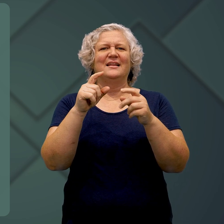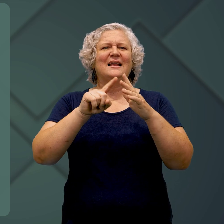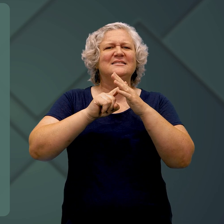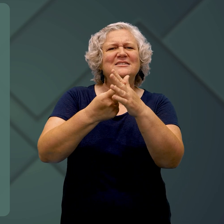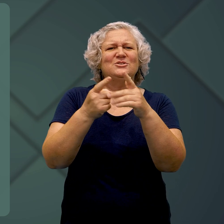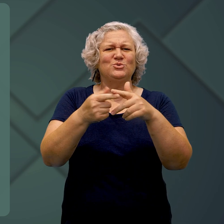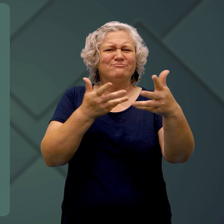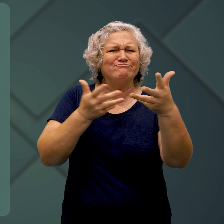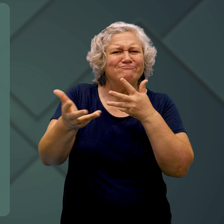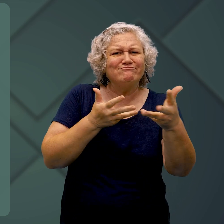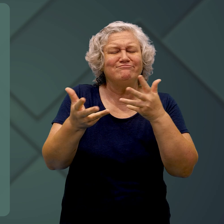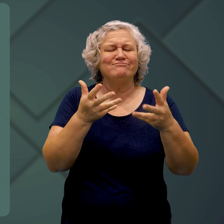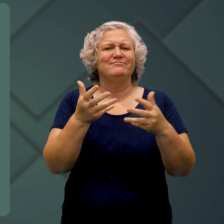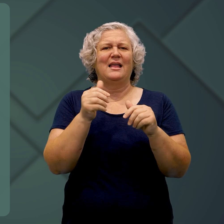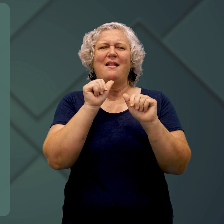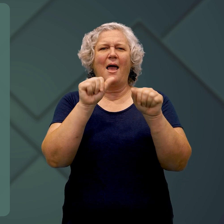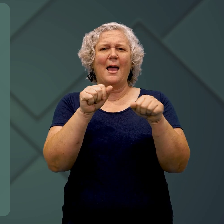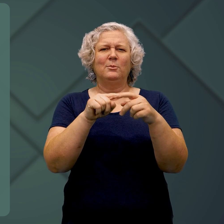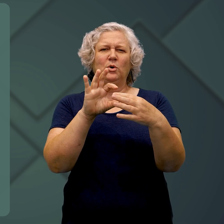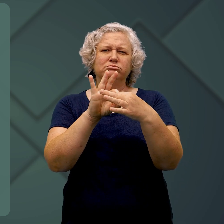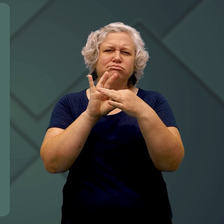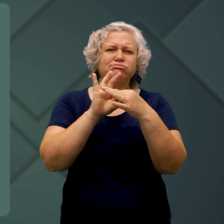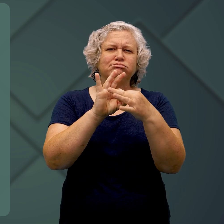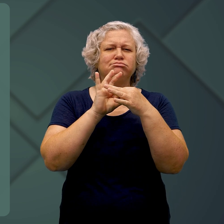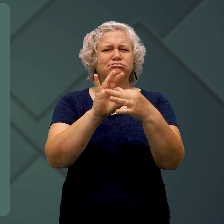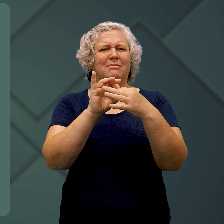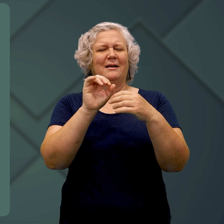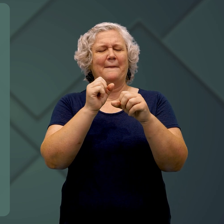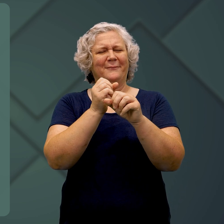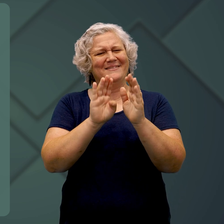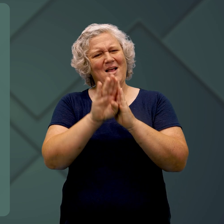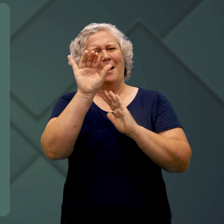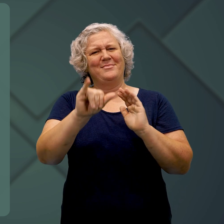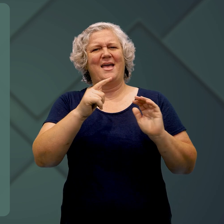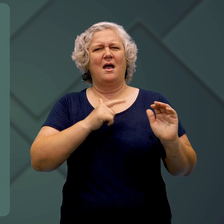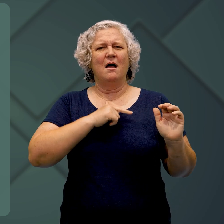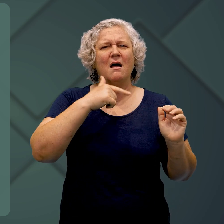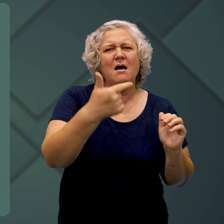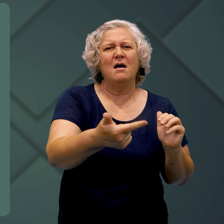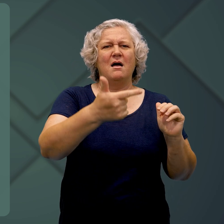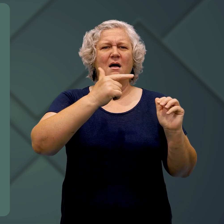and if they're unable to develop that back and forth reciprocal interaction.